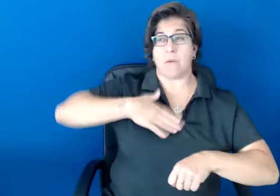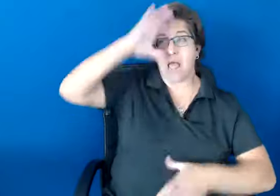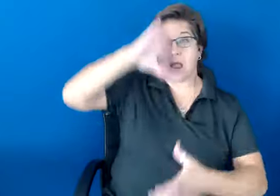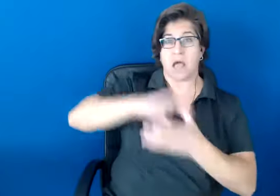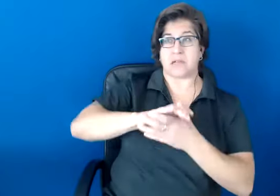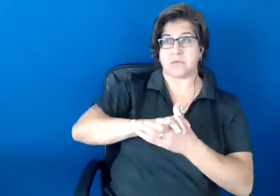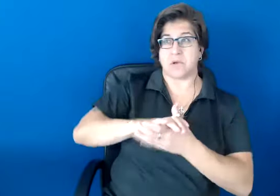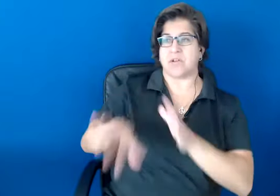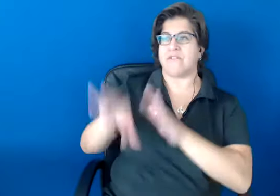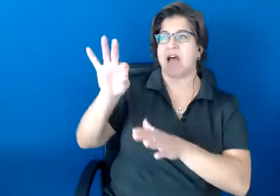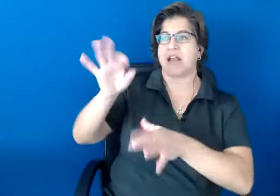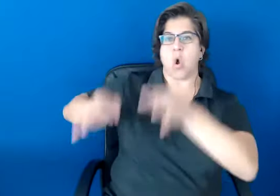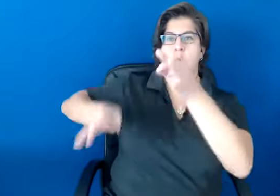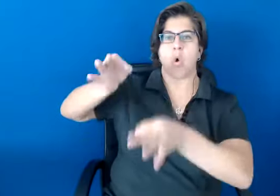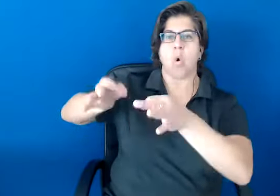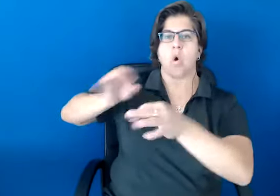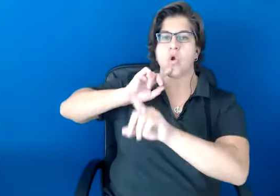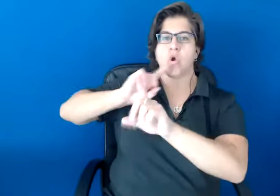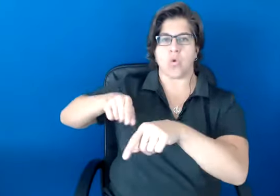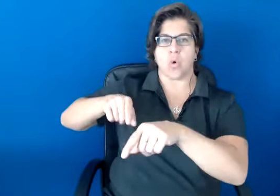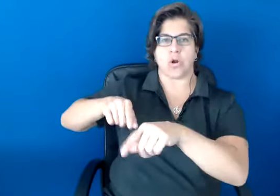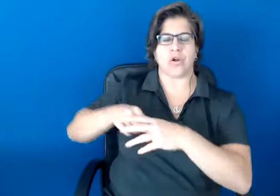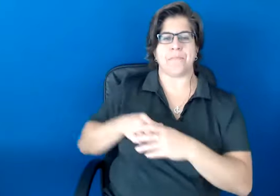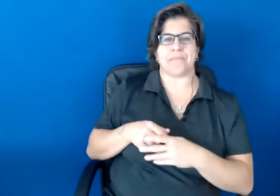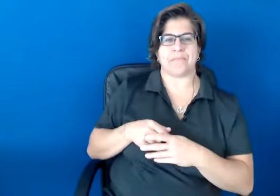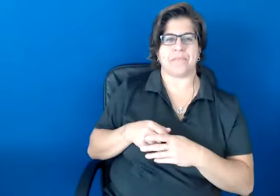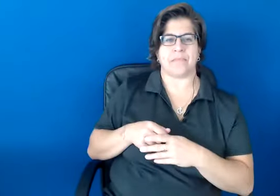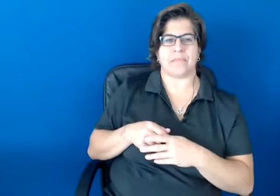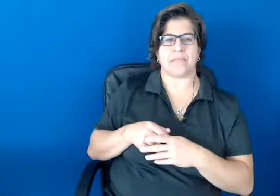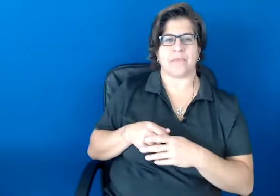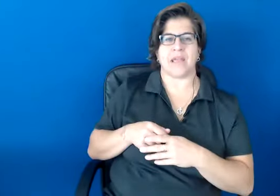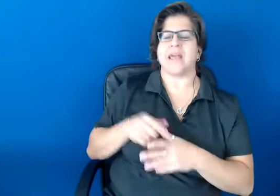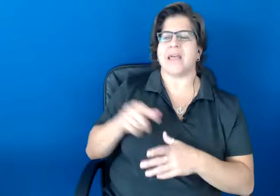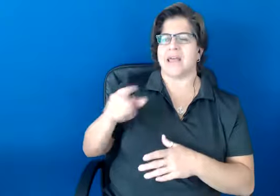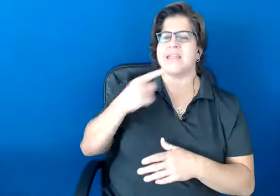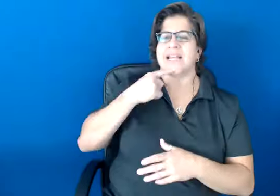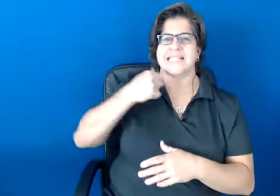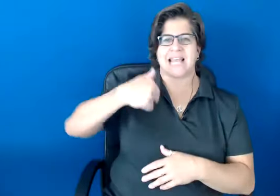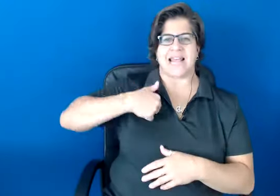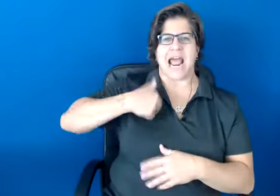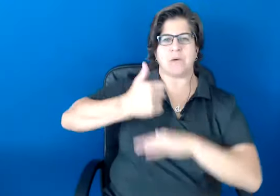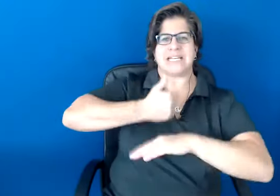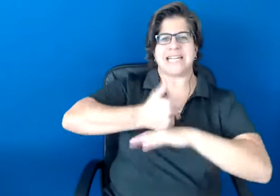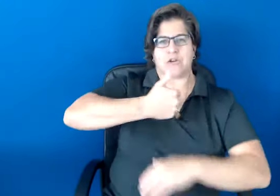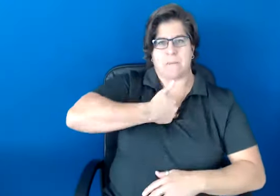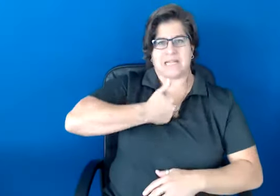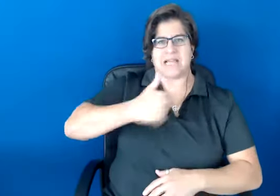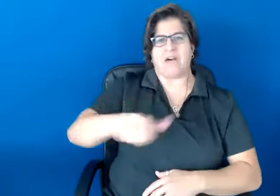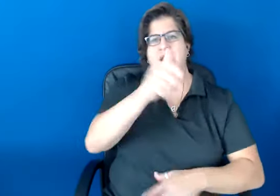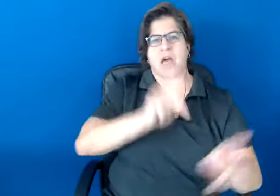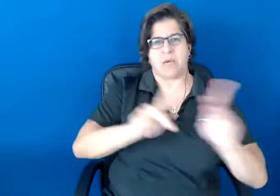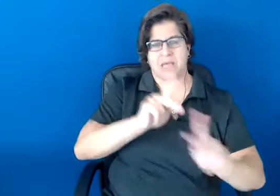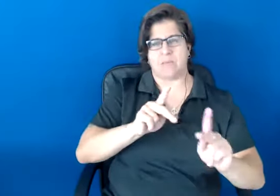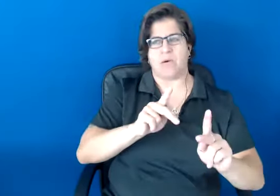obtain a court order from a Fort Worth judge that I was a detriment to myself and others, and I was court committed to